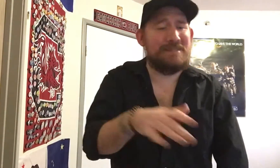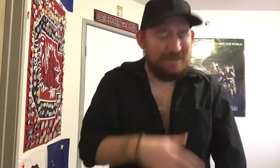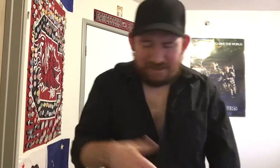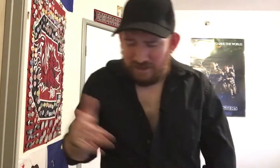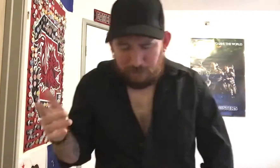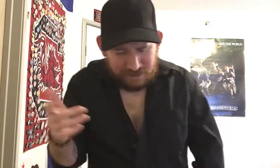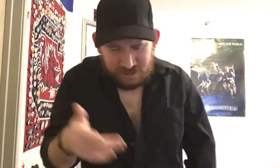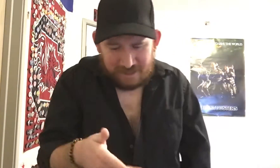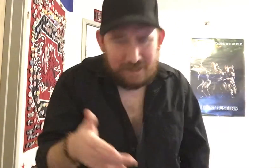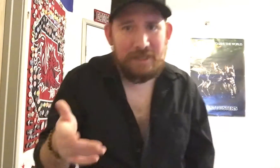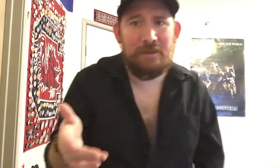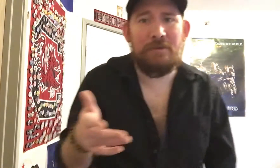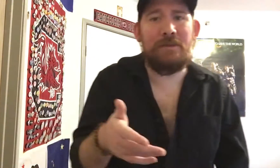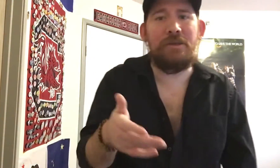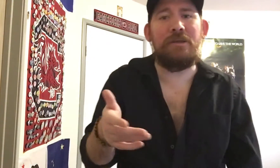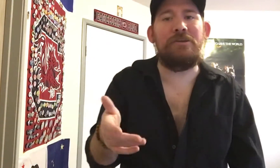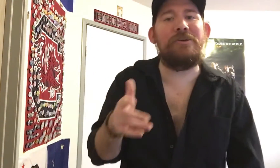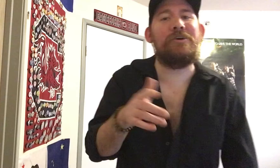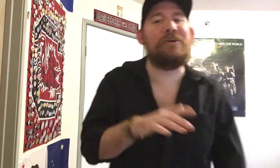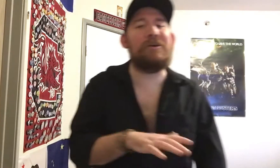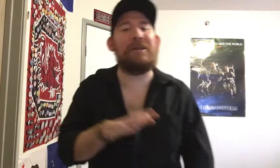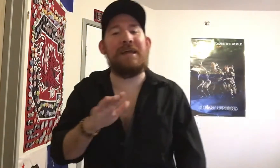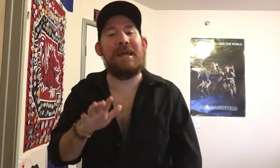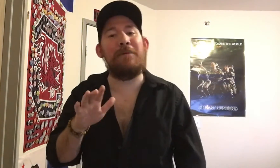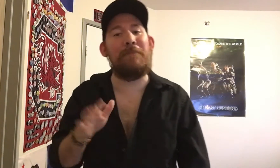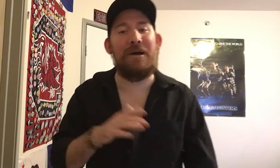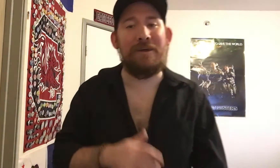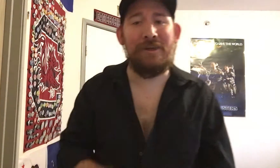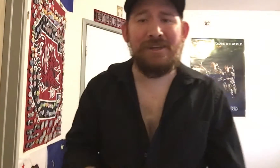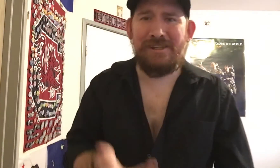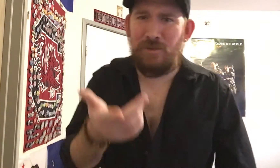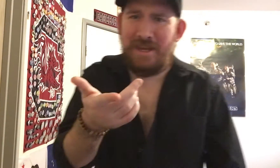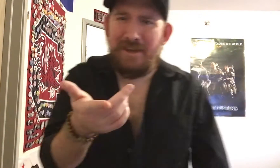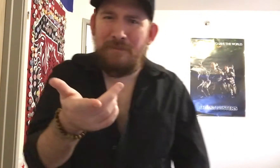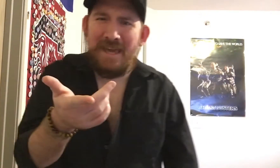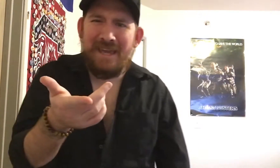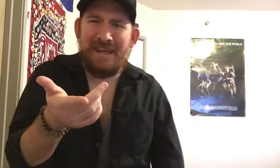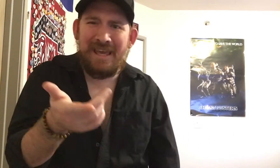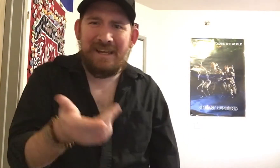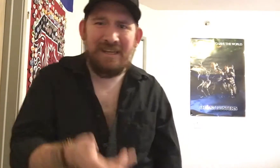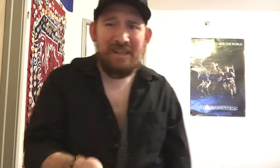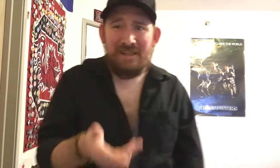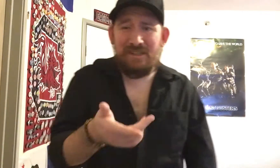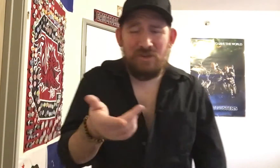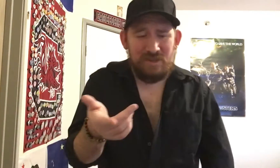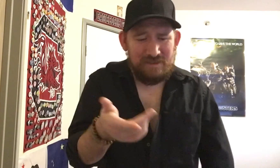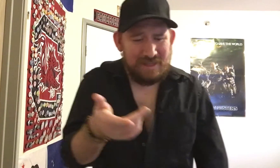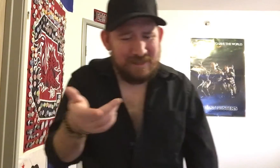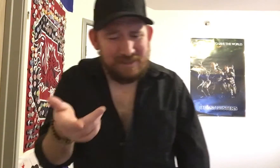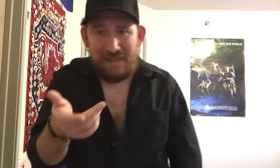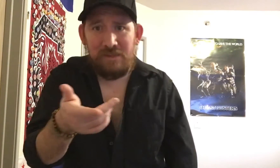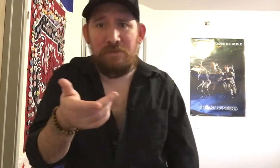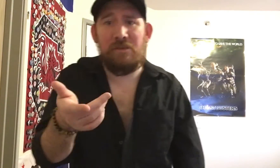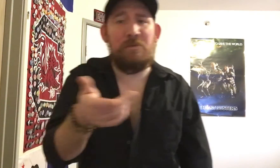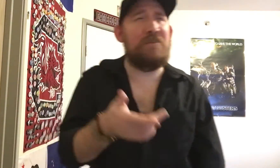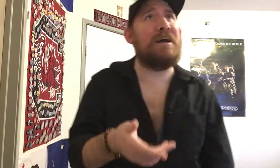Don't be shy, I'm just talking to you, girl. Hey ma, yo, where your man at? I know you got that, cause you too fine to